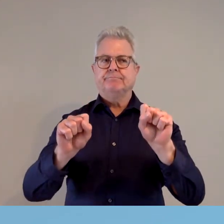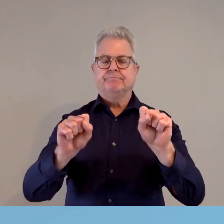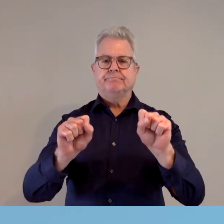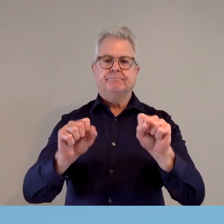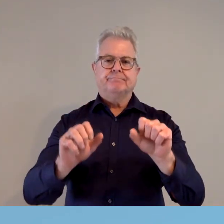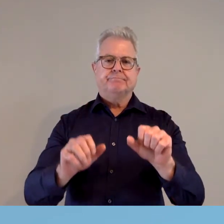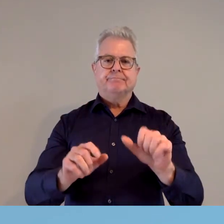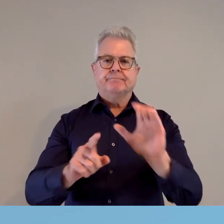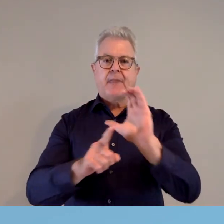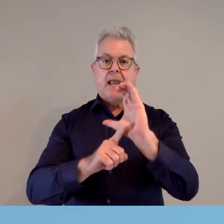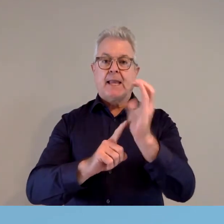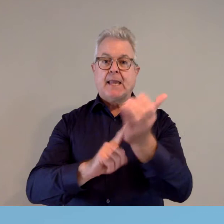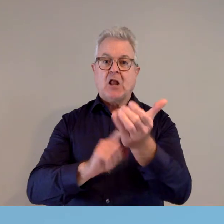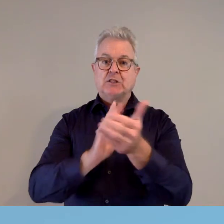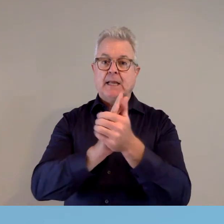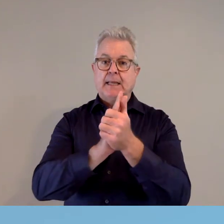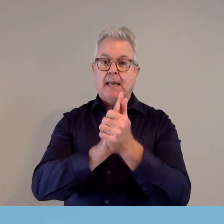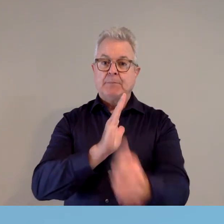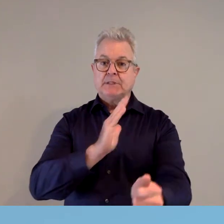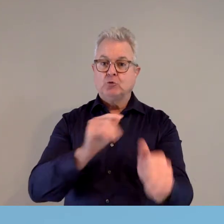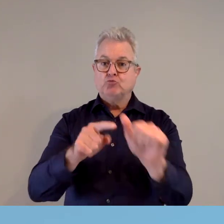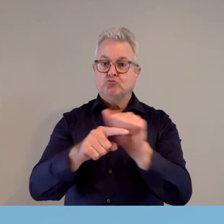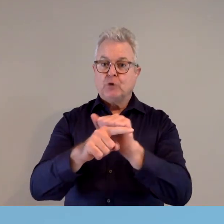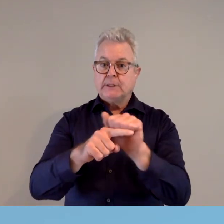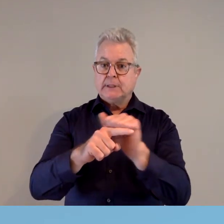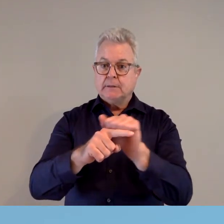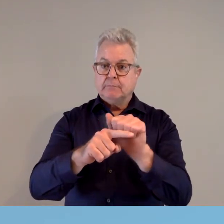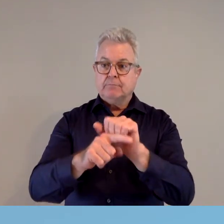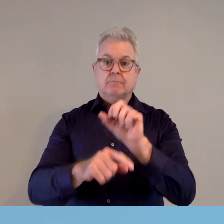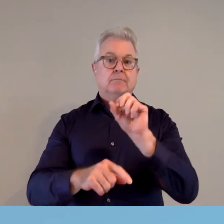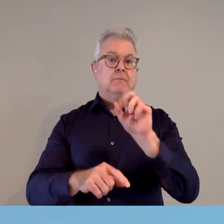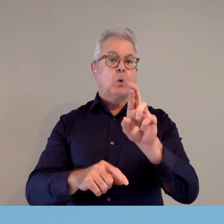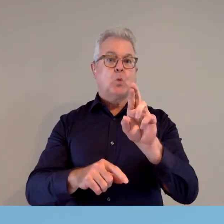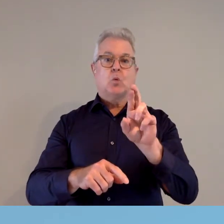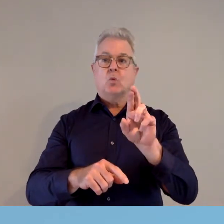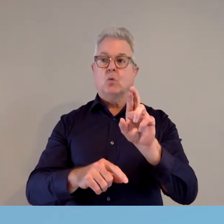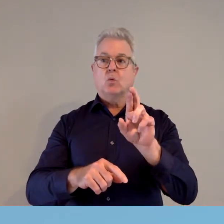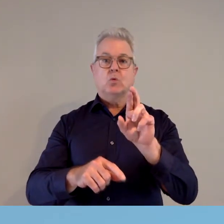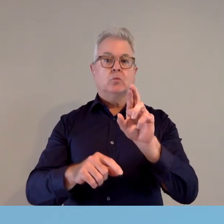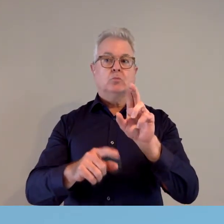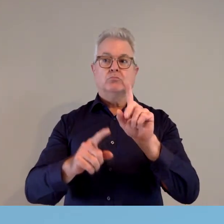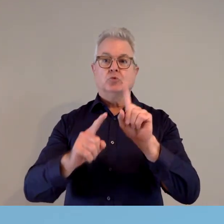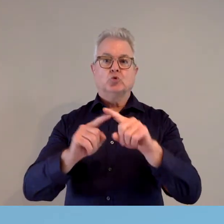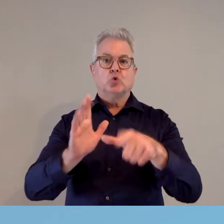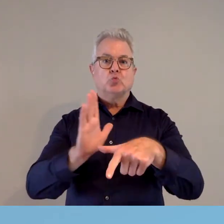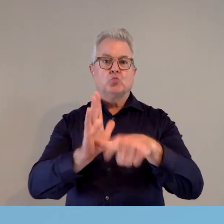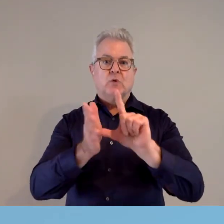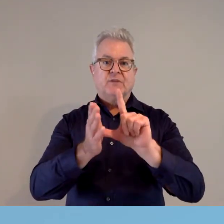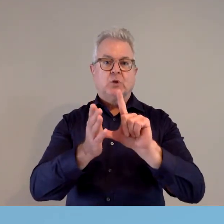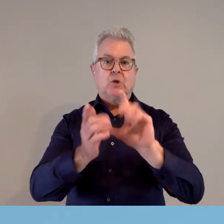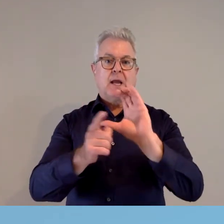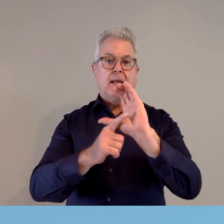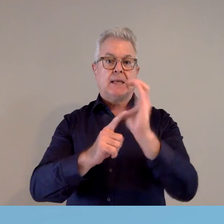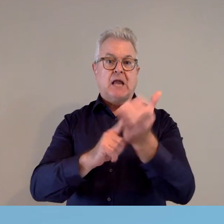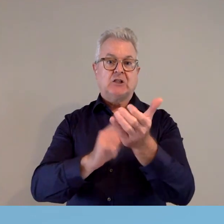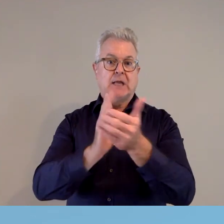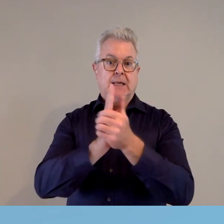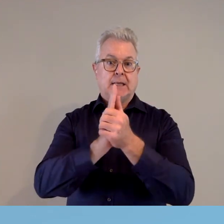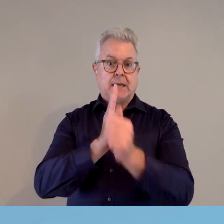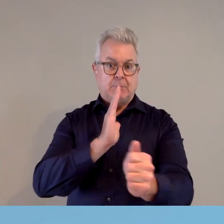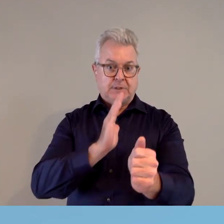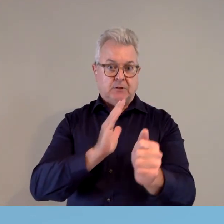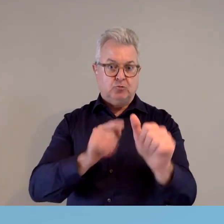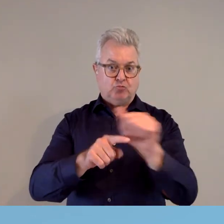take a cultural competency training or to just review a cultural